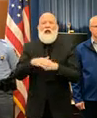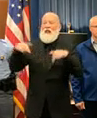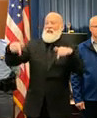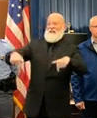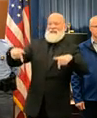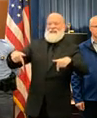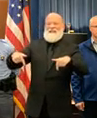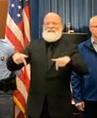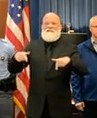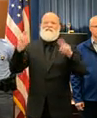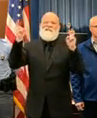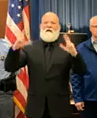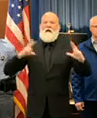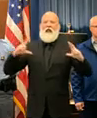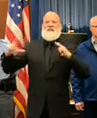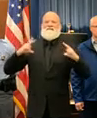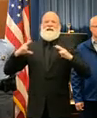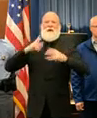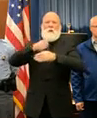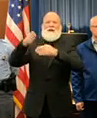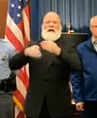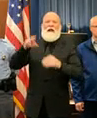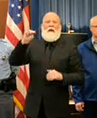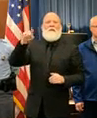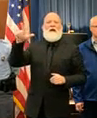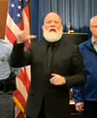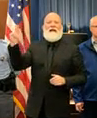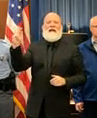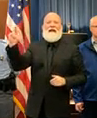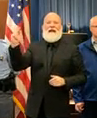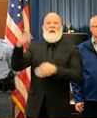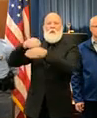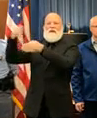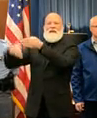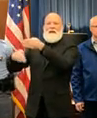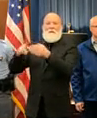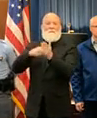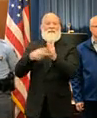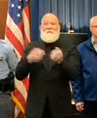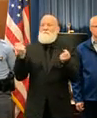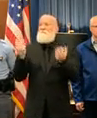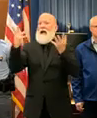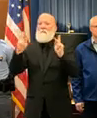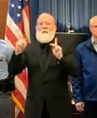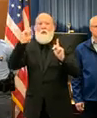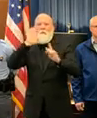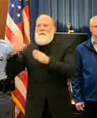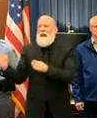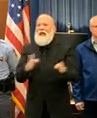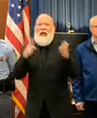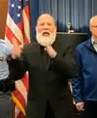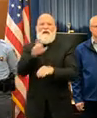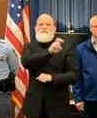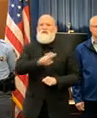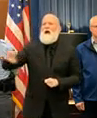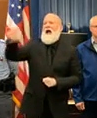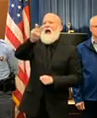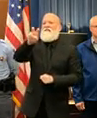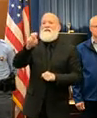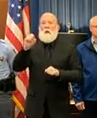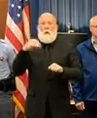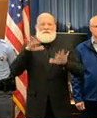will probably lead to a lot of travel plans across the state. We just want to encourage everyone to stay up to date